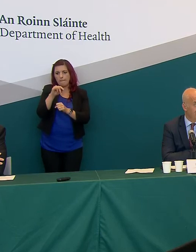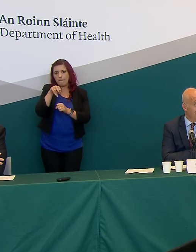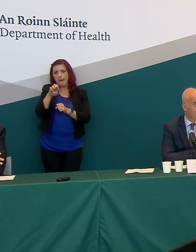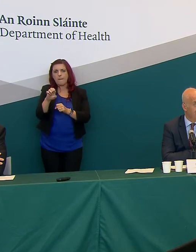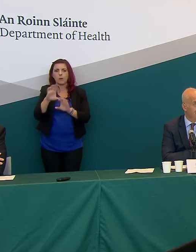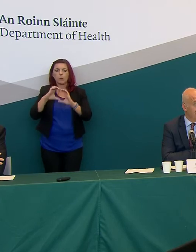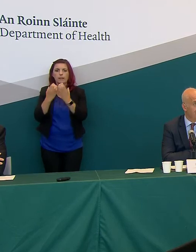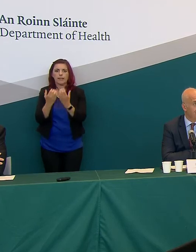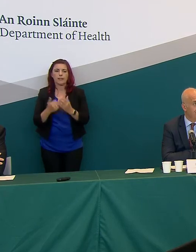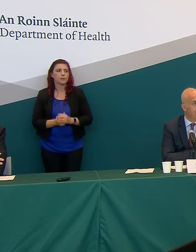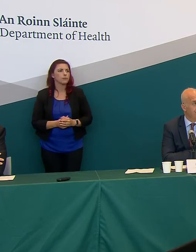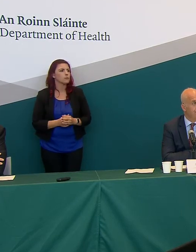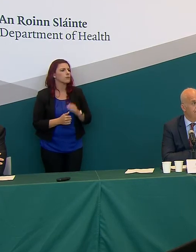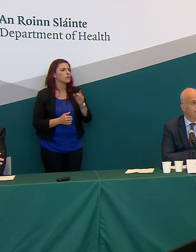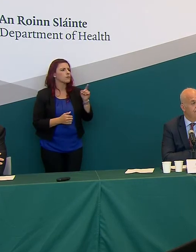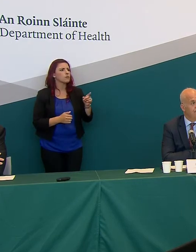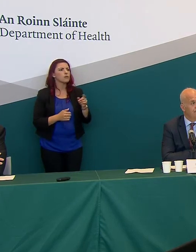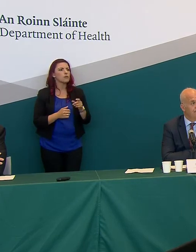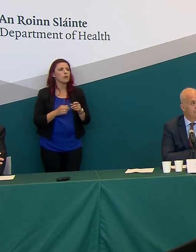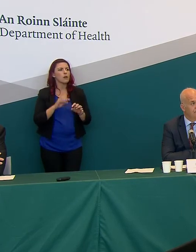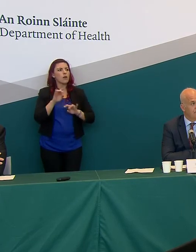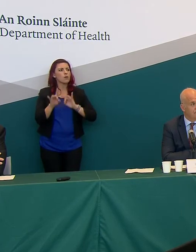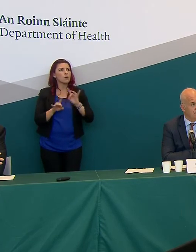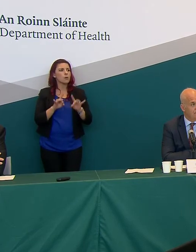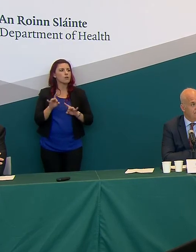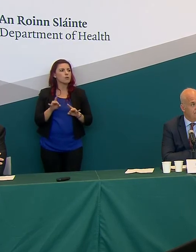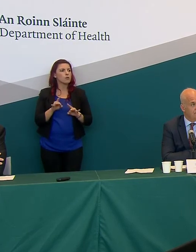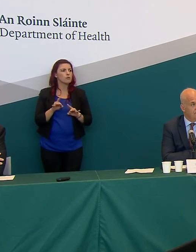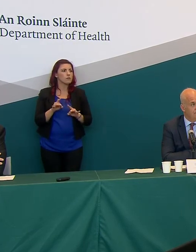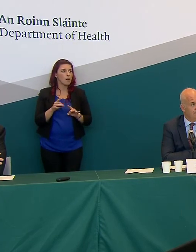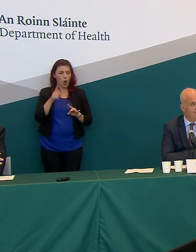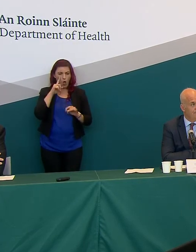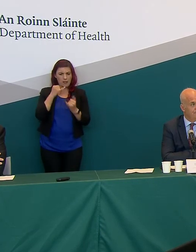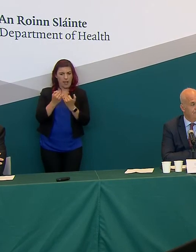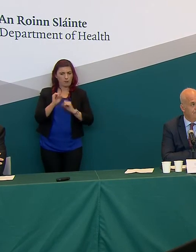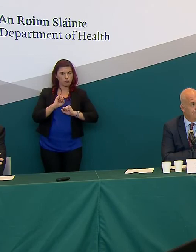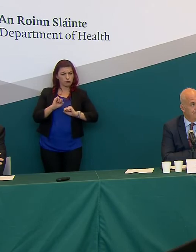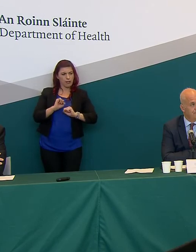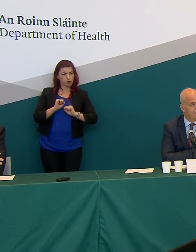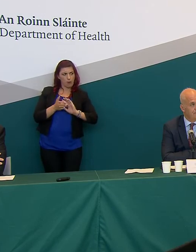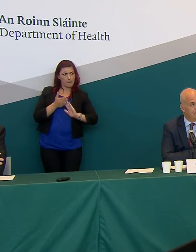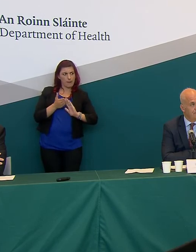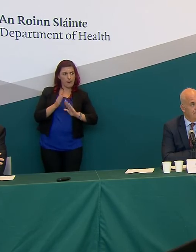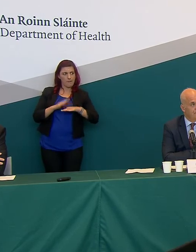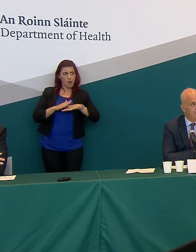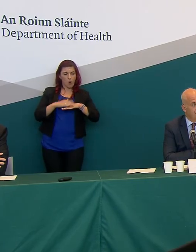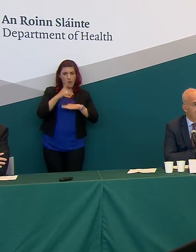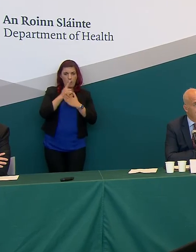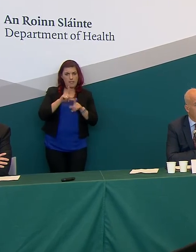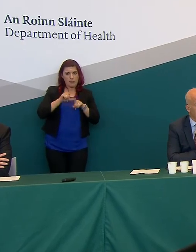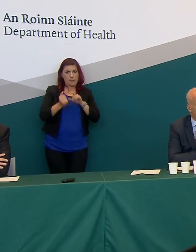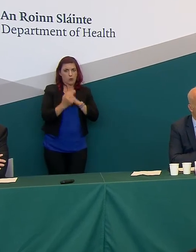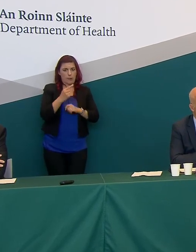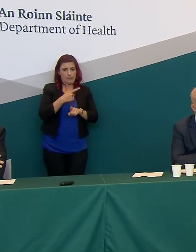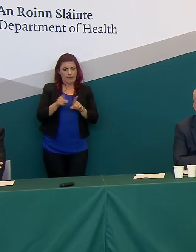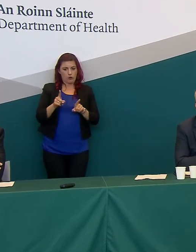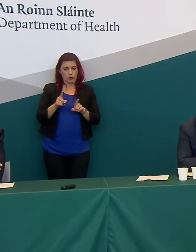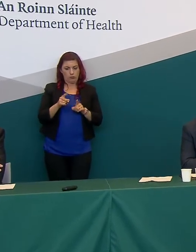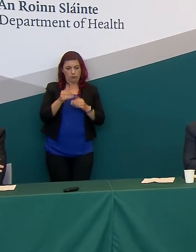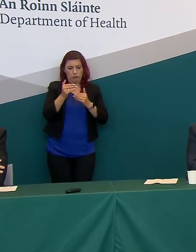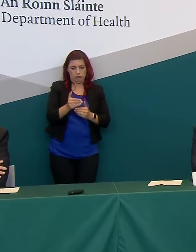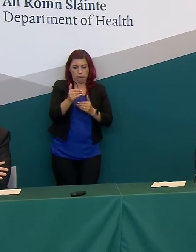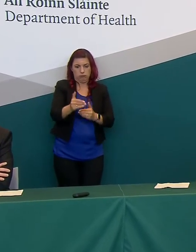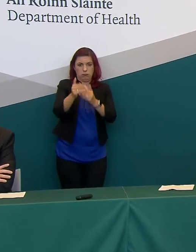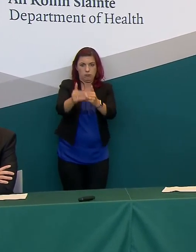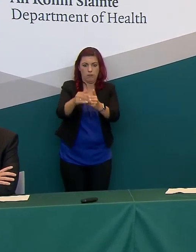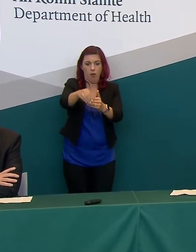Okay. Just again on the sort of pressure that seems to be building around the acceleration of, you know, easing restrictions